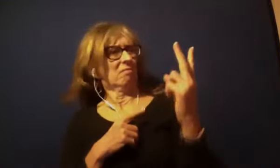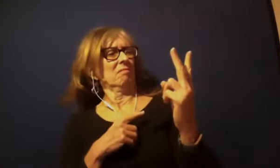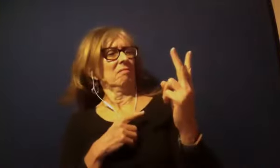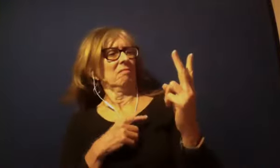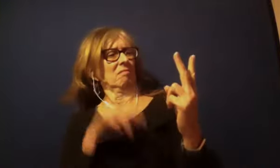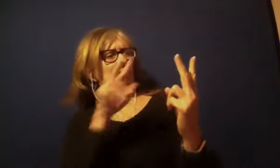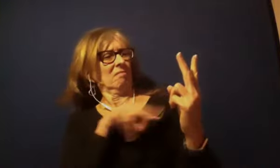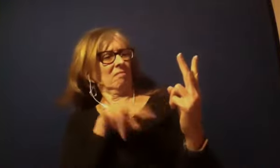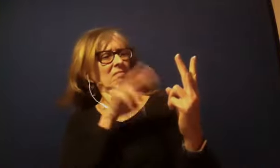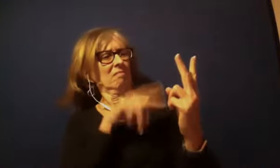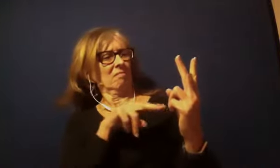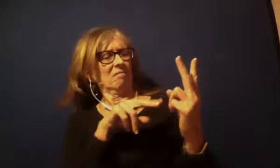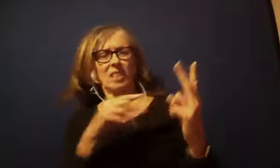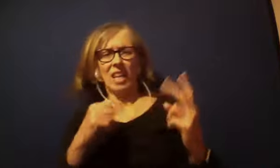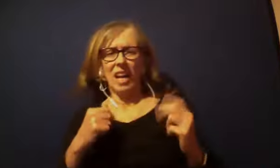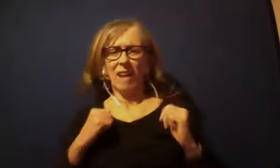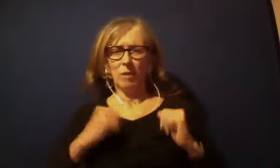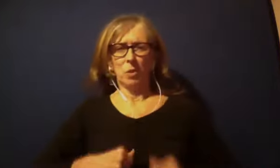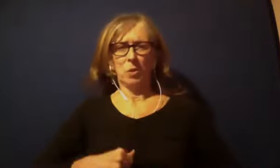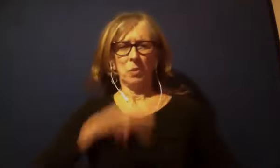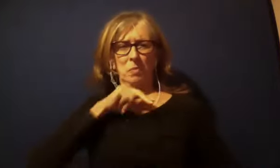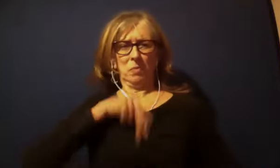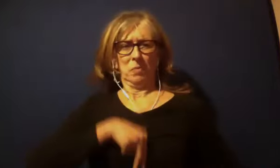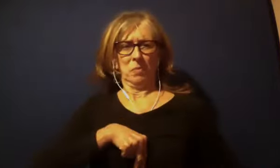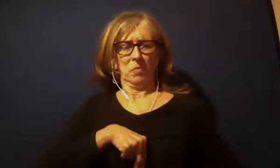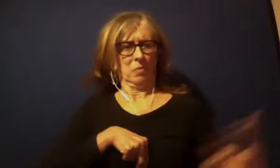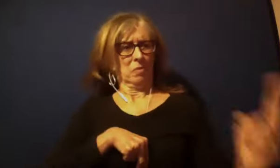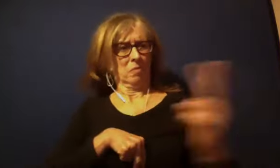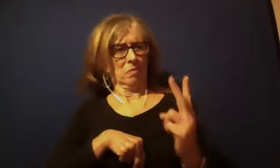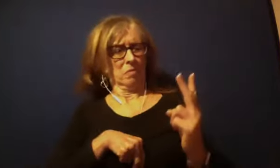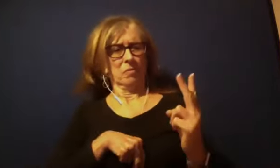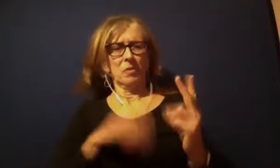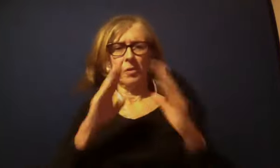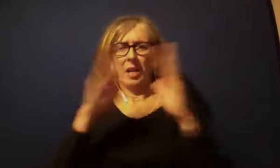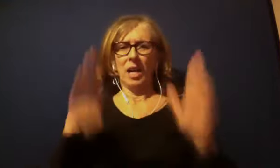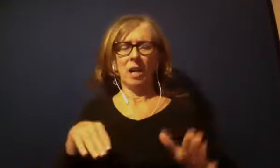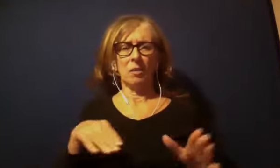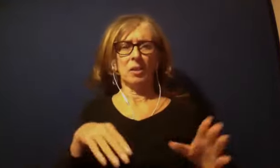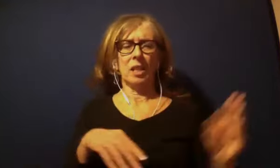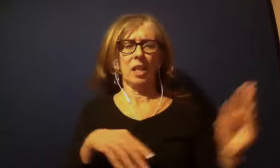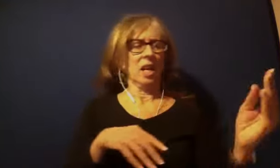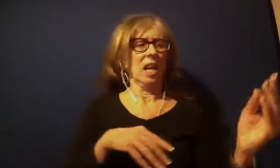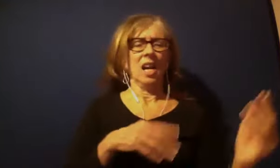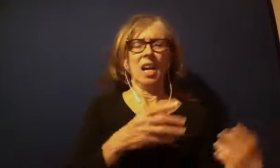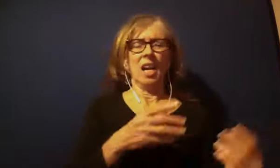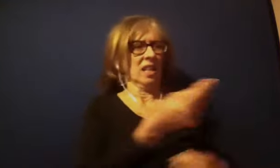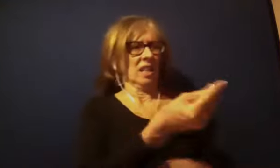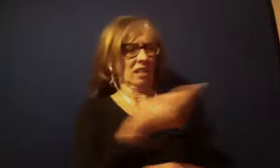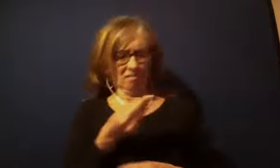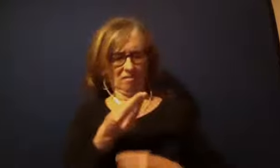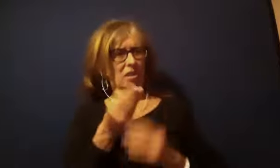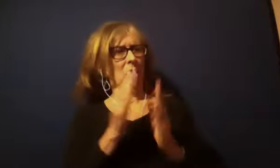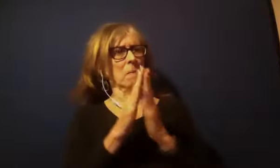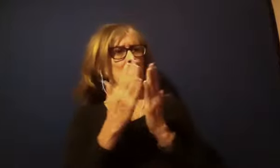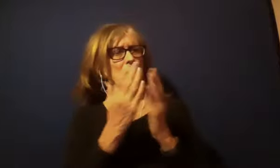looked like guys who wouldn't normally wear suits, but they were wearing suits, and they came to the house, and they, you know, brought this book to me, and they said, look, you know,